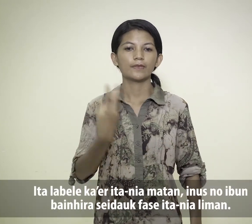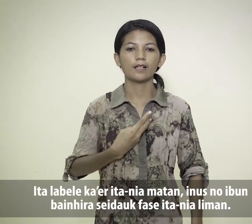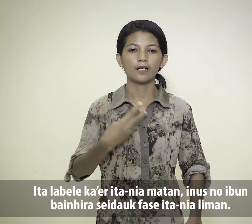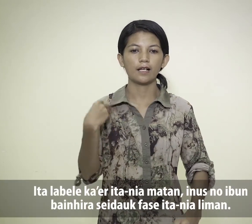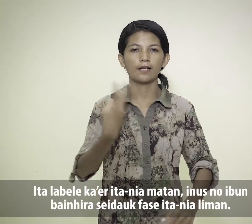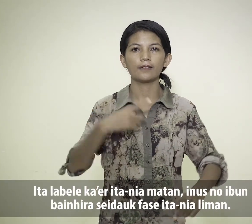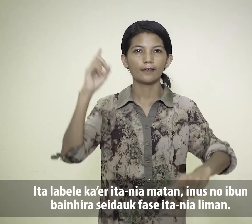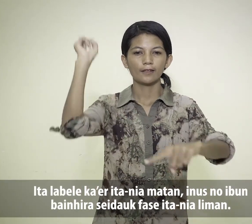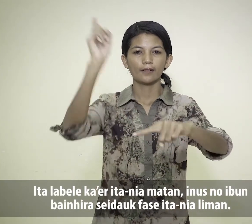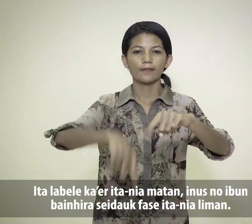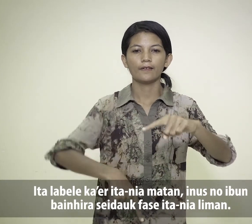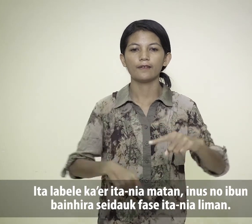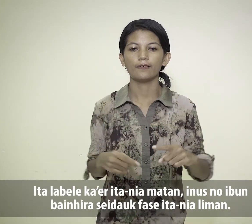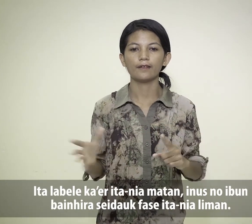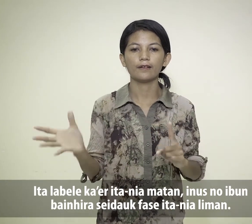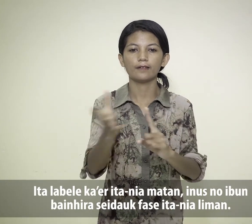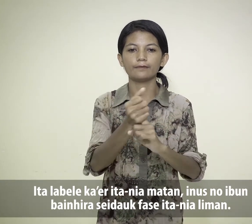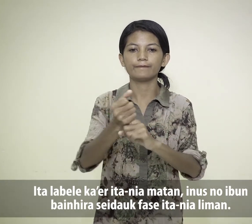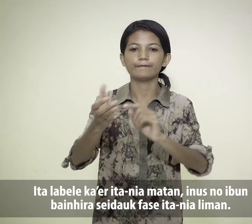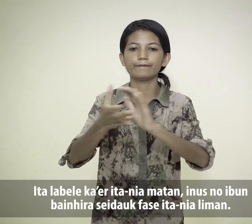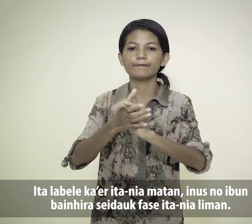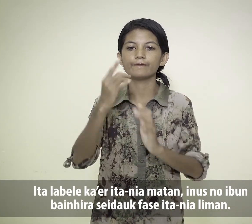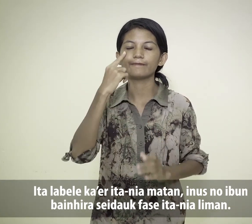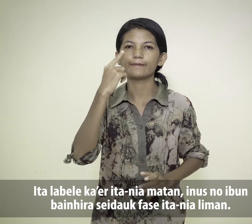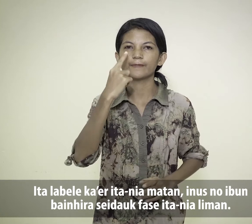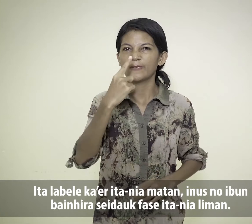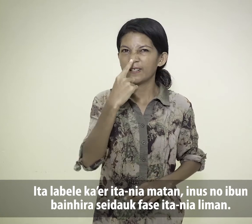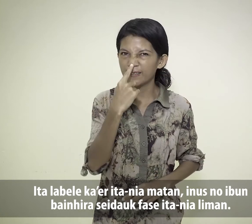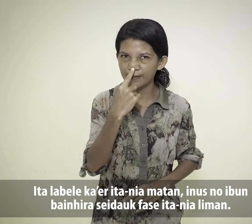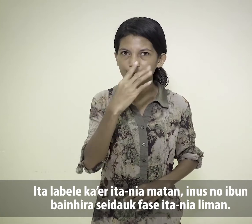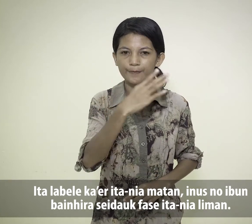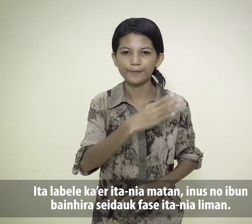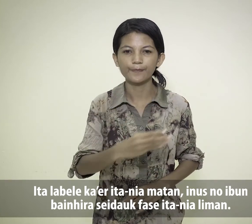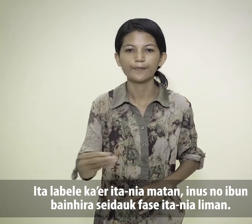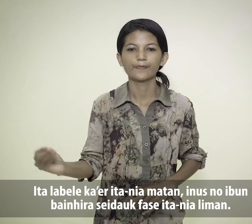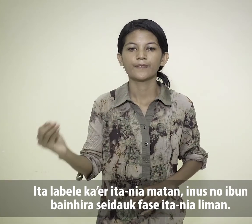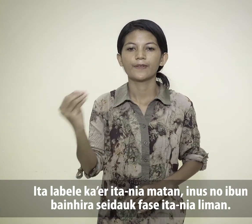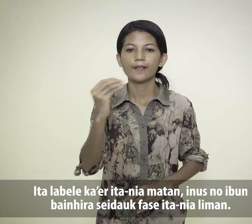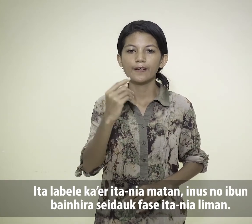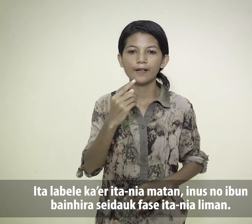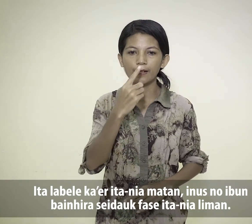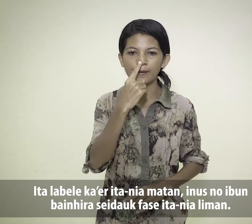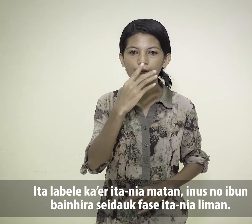Ita labela kar itanya matan, inus no ibun wain hira sedaku fase itanya liman.